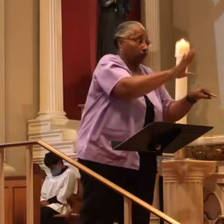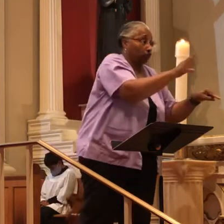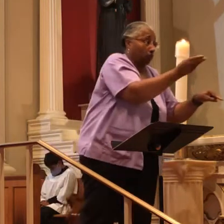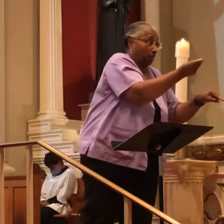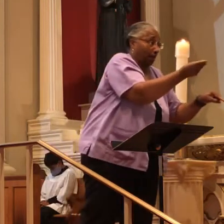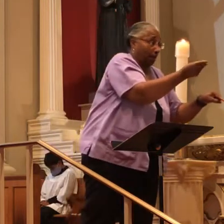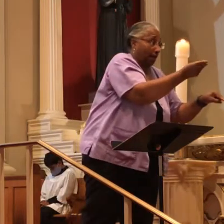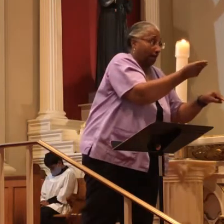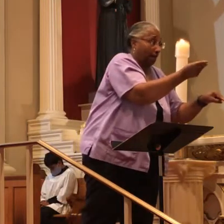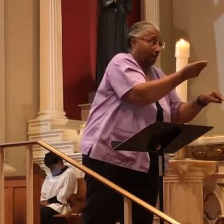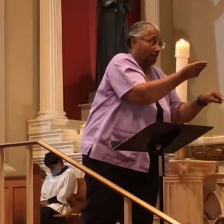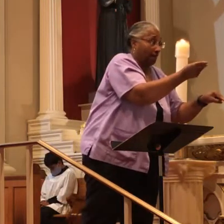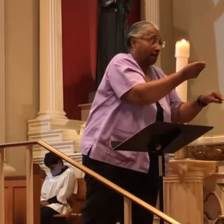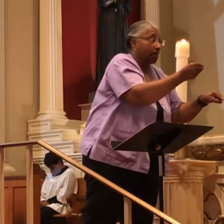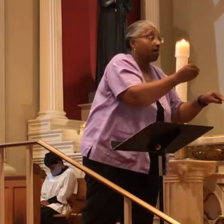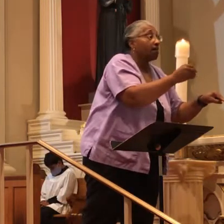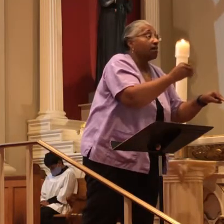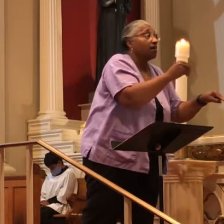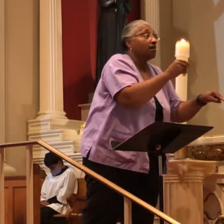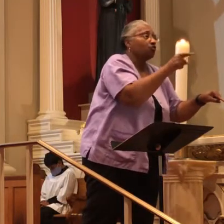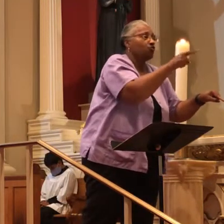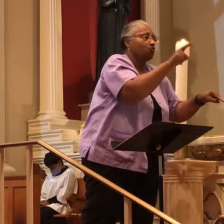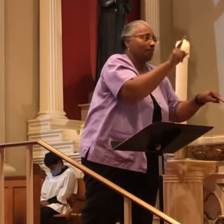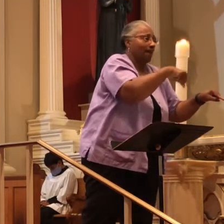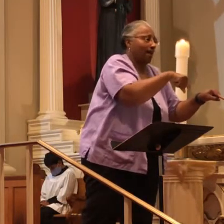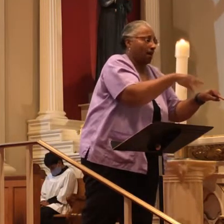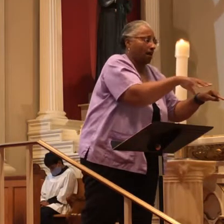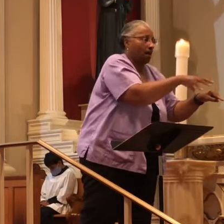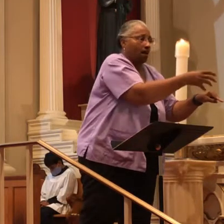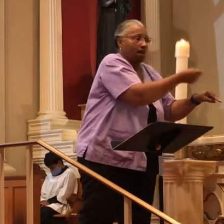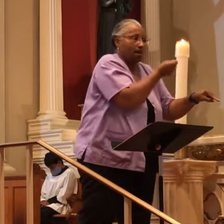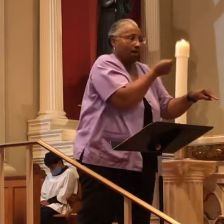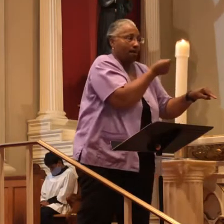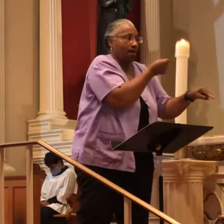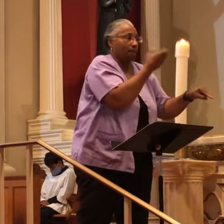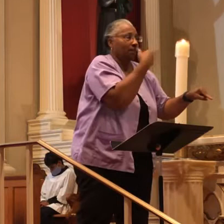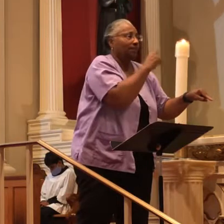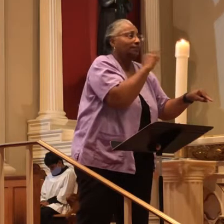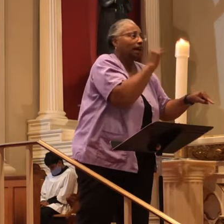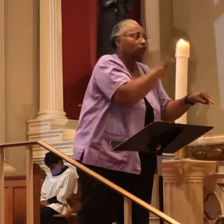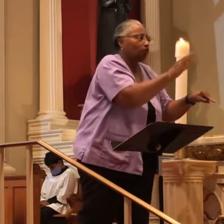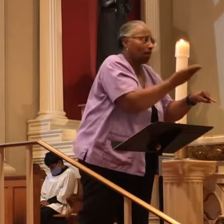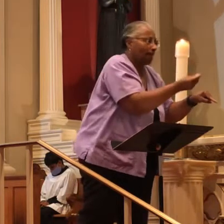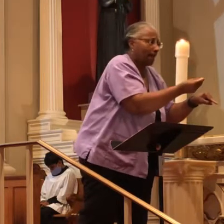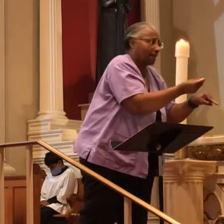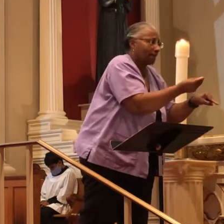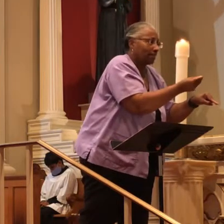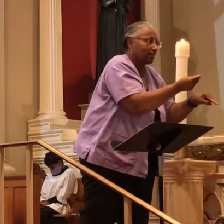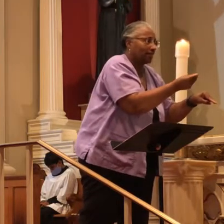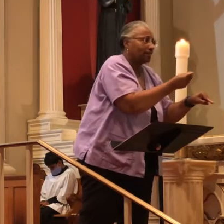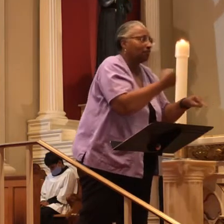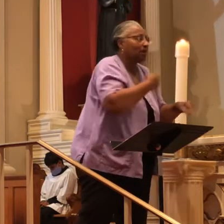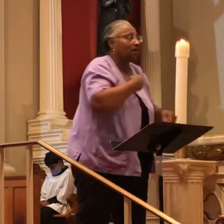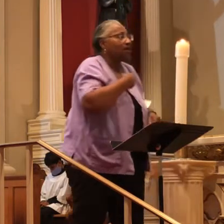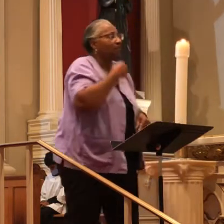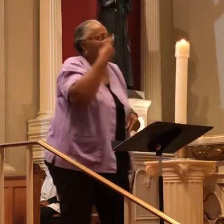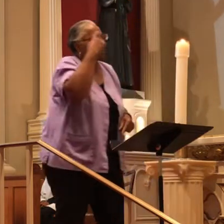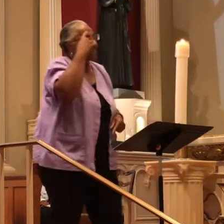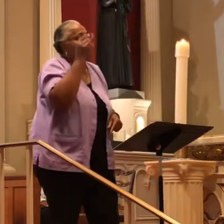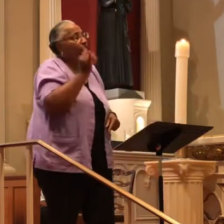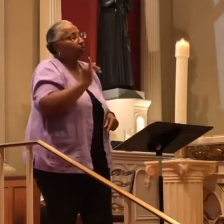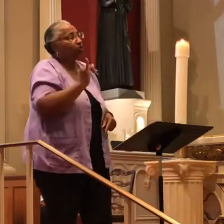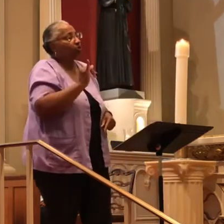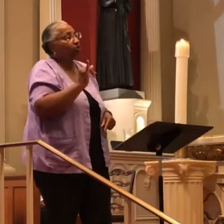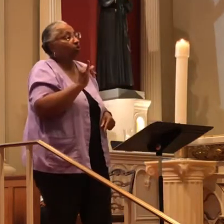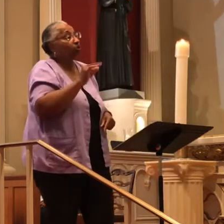be legal. But you know, I was thinking, we have like a warranty. When you buy something,